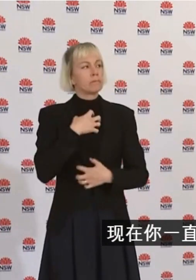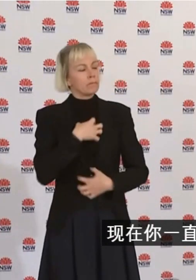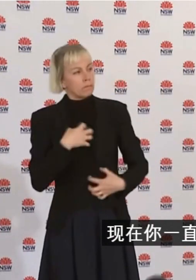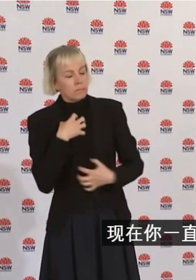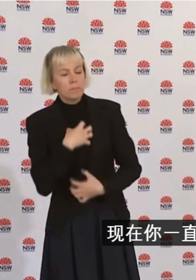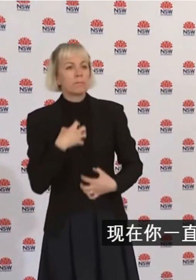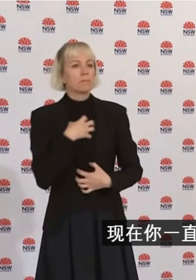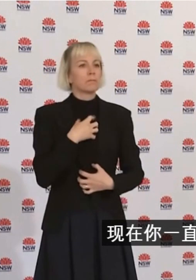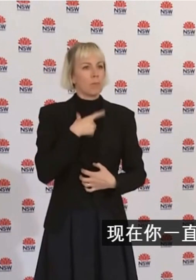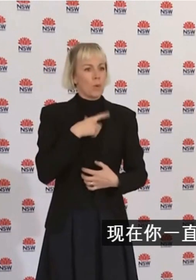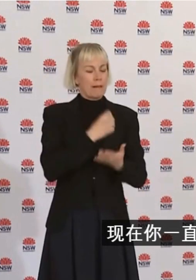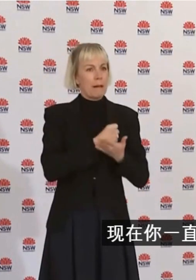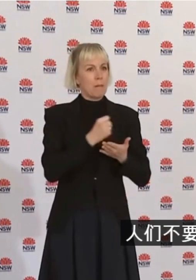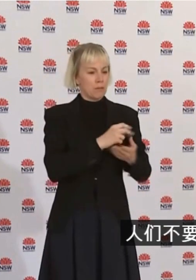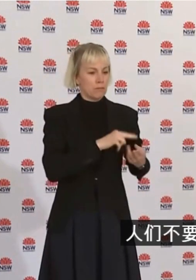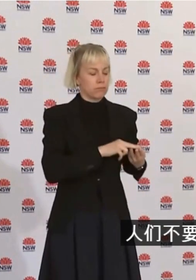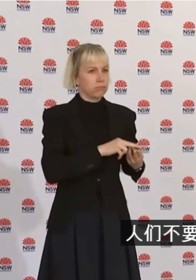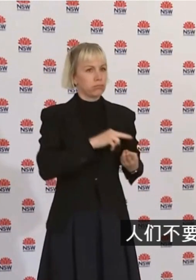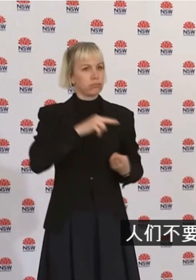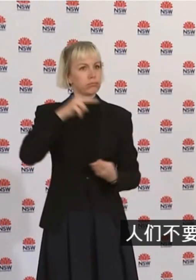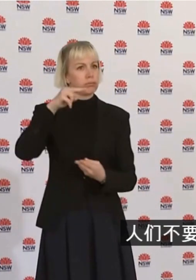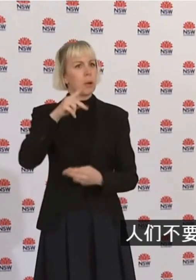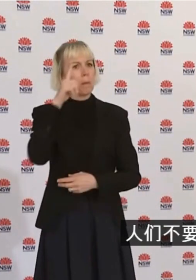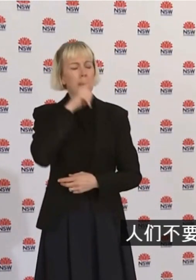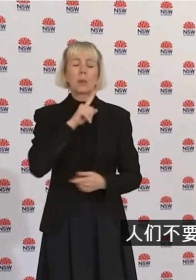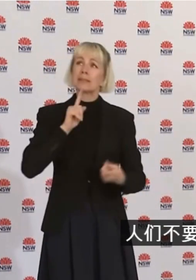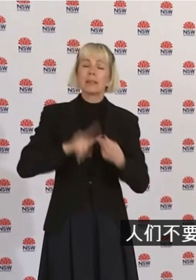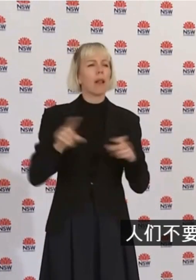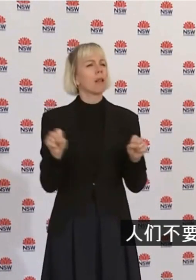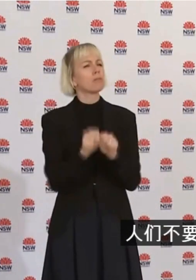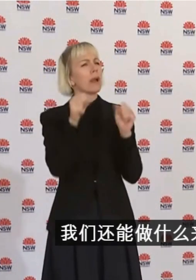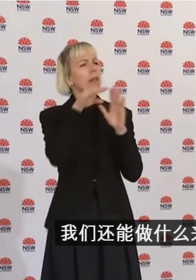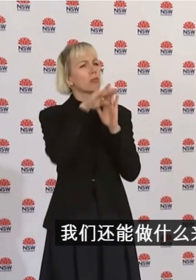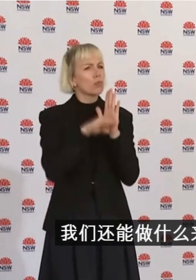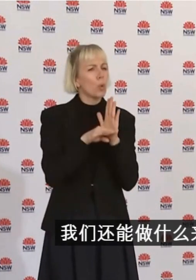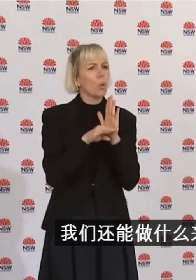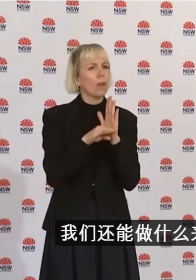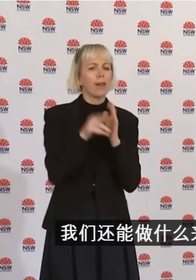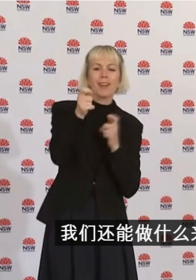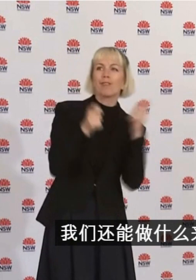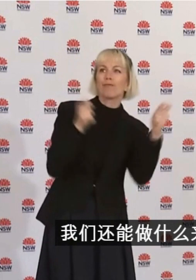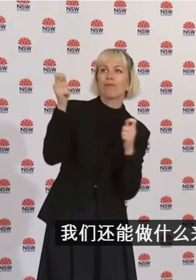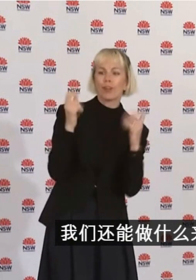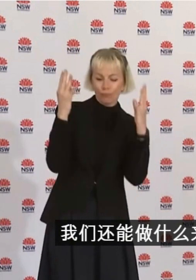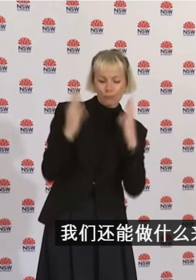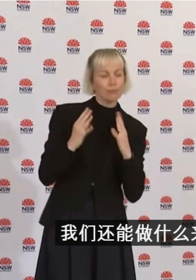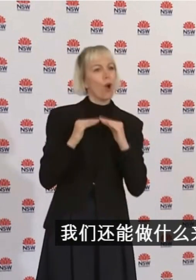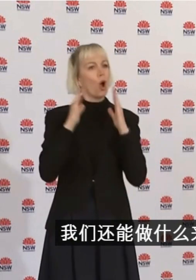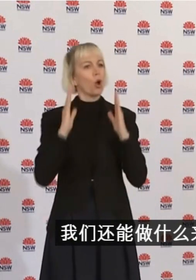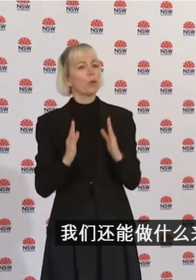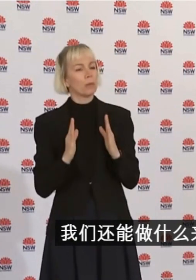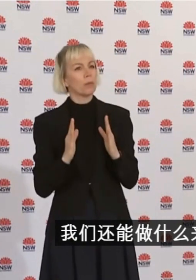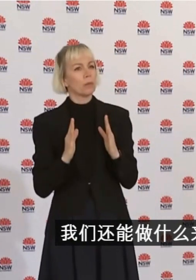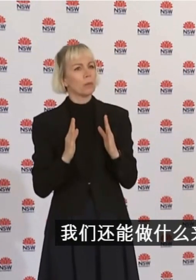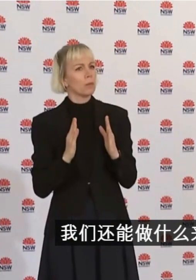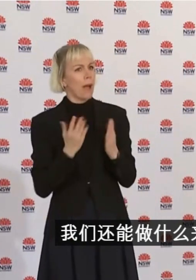rules. For months now, you've been calling for people to not have others to their own homes. What else can we possibly do to stop that?